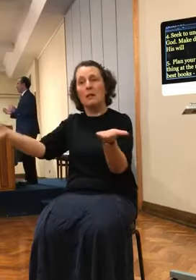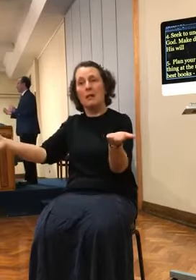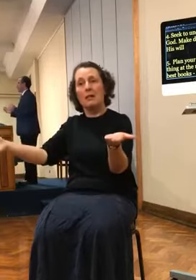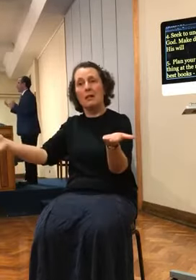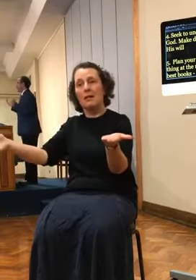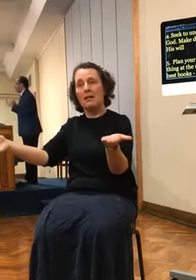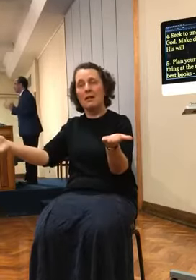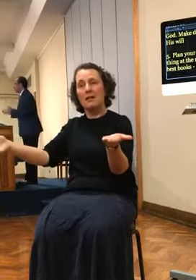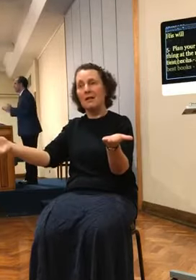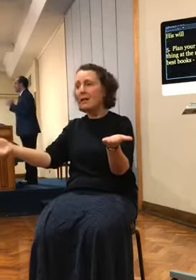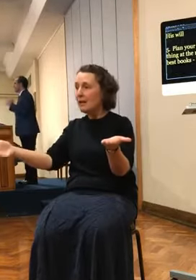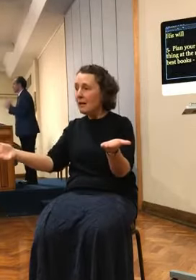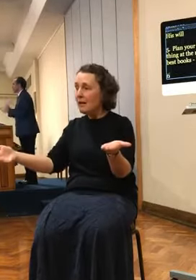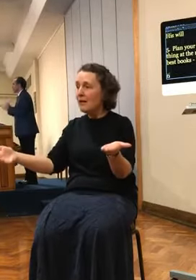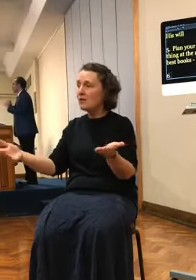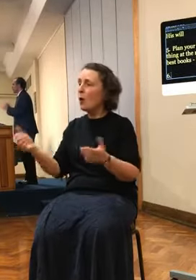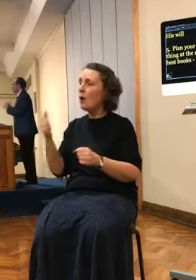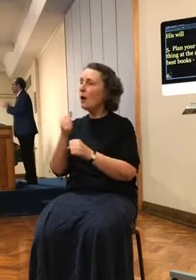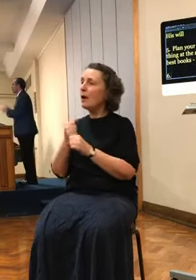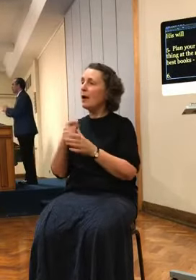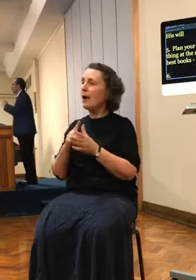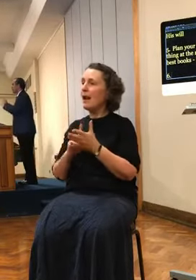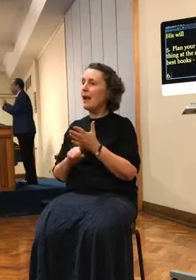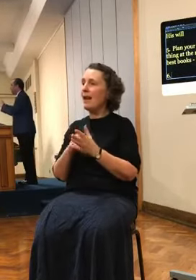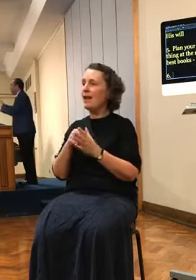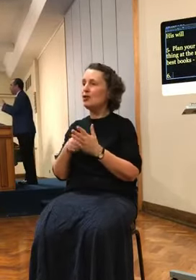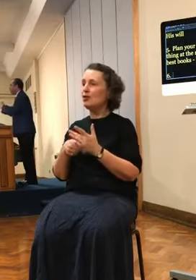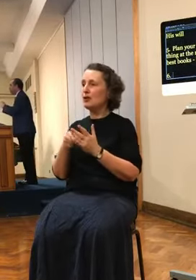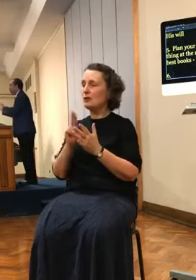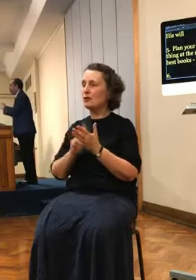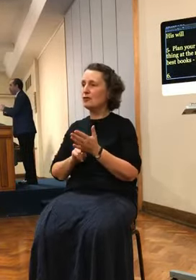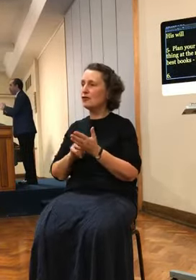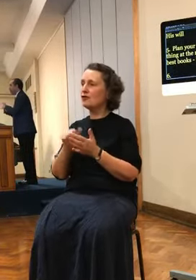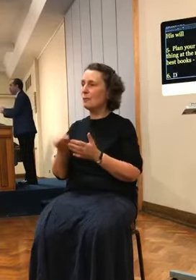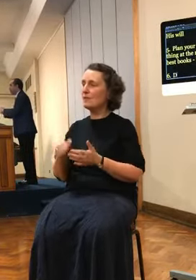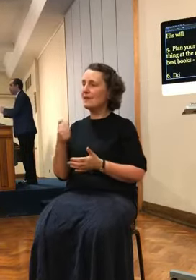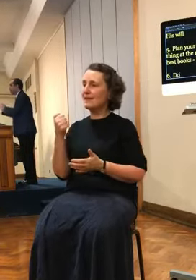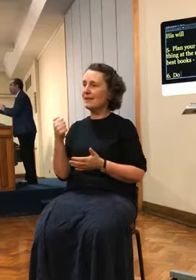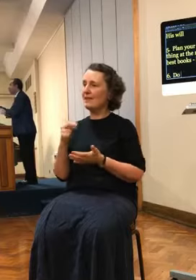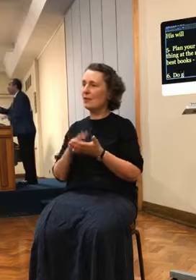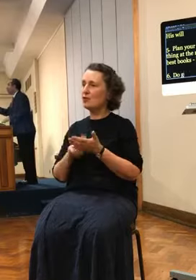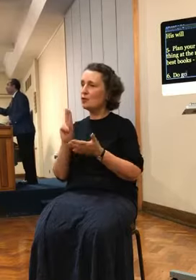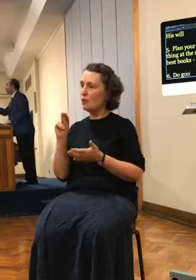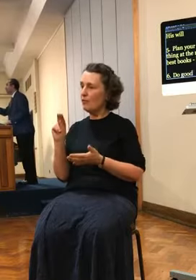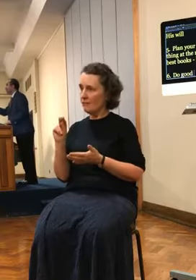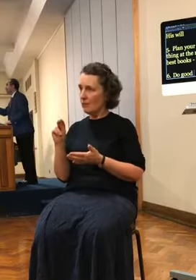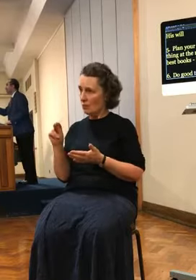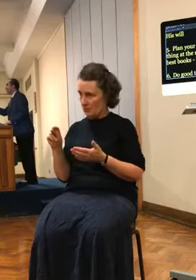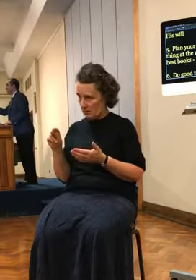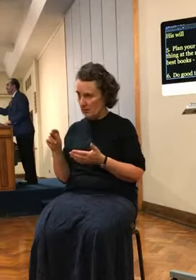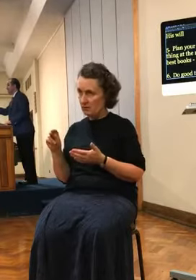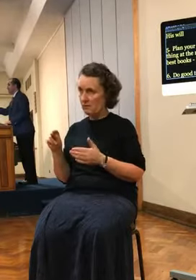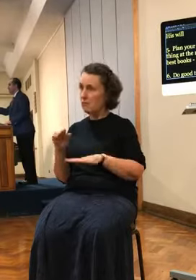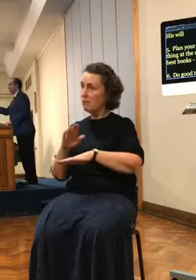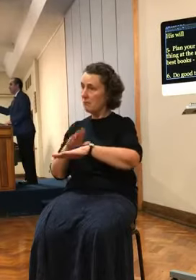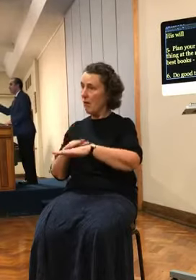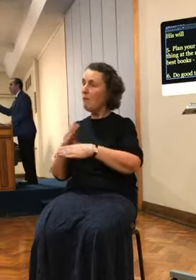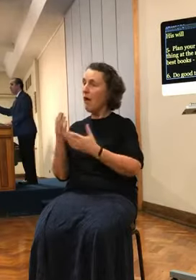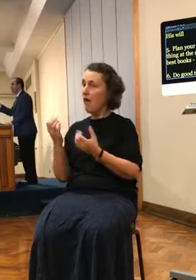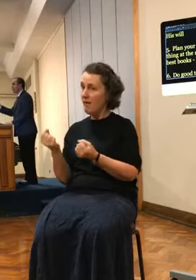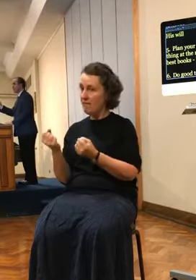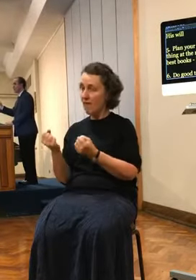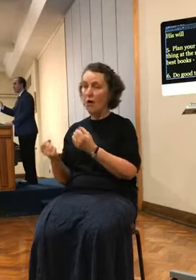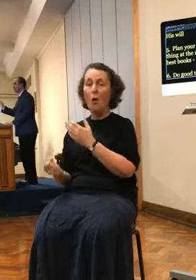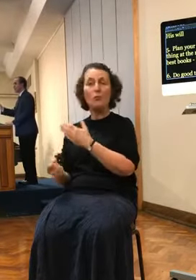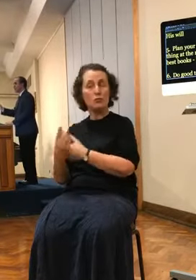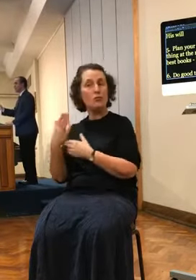saved. Galatians 6, verse 10. While you still have time, the opportunity again, it's there.